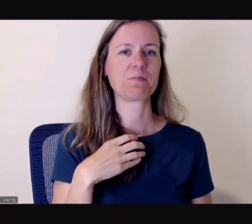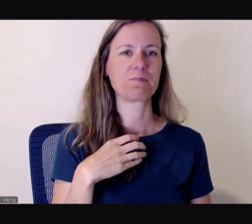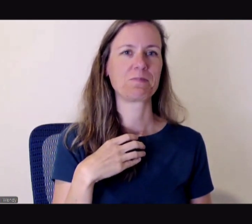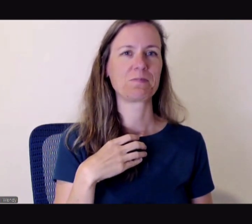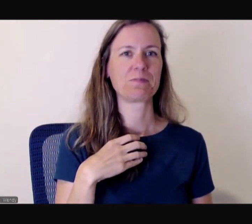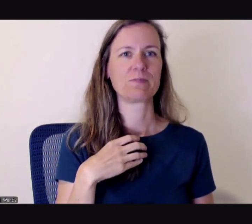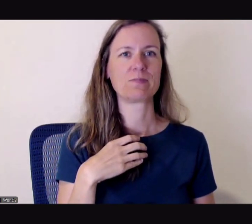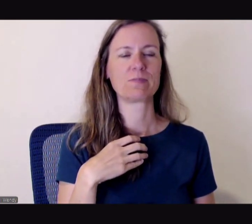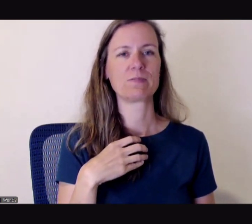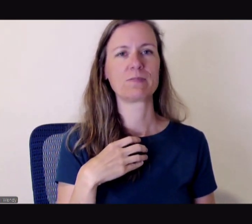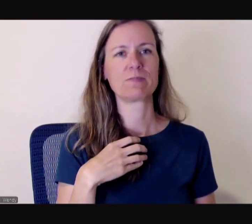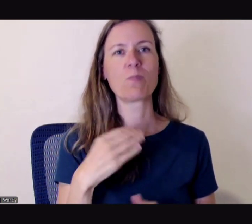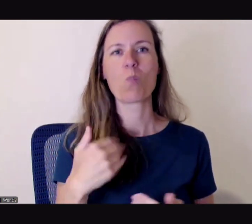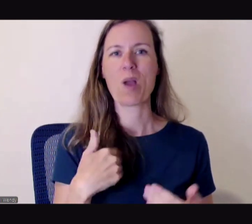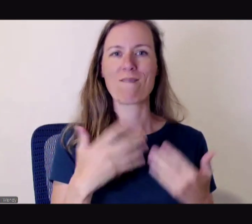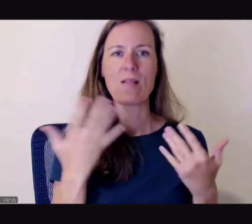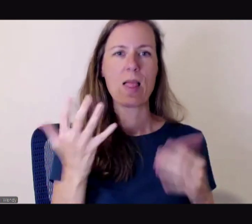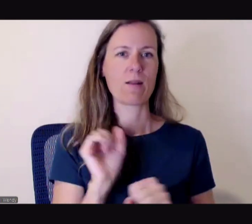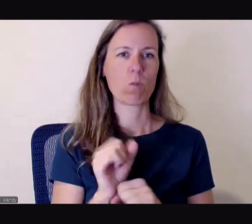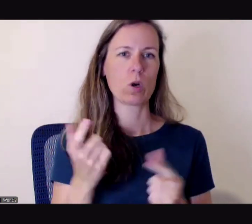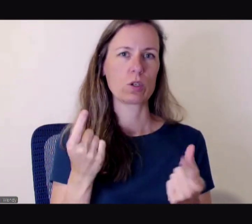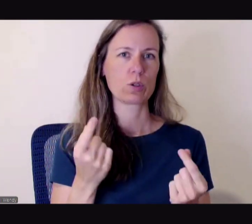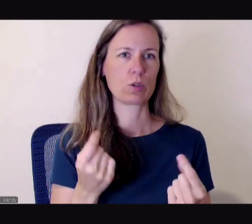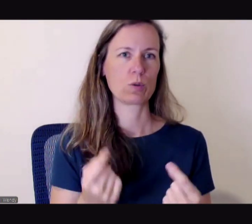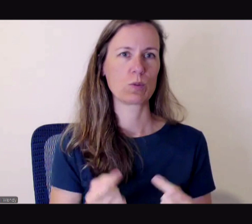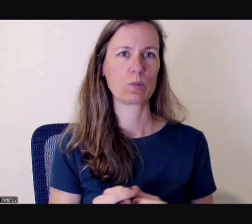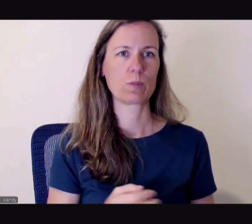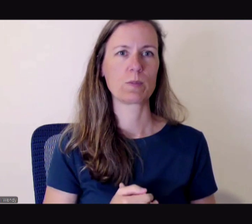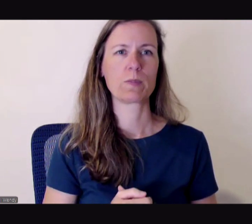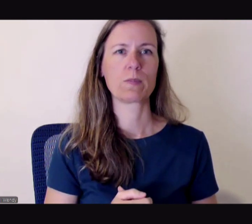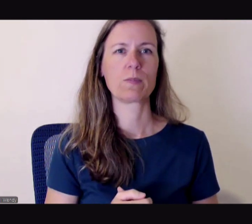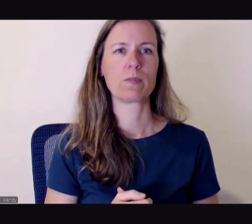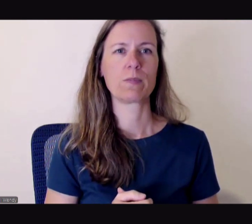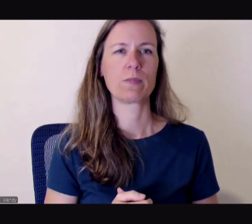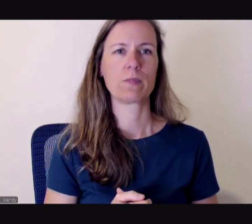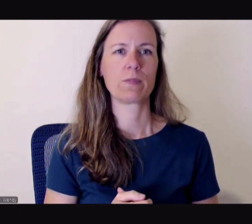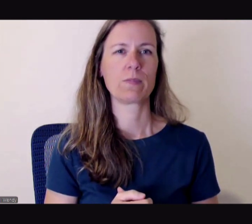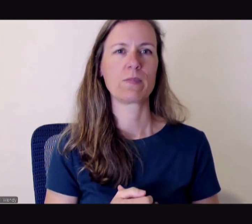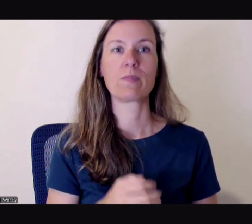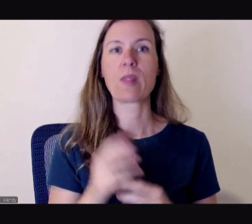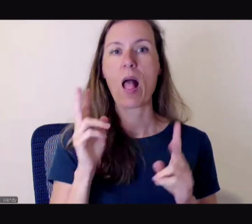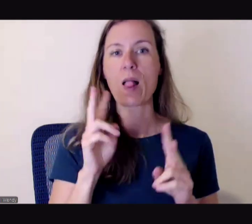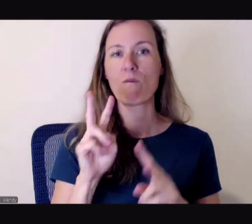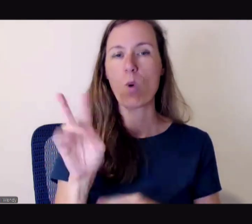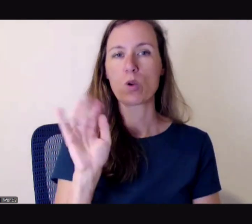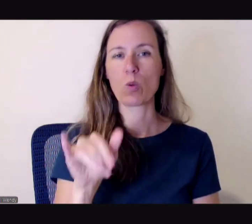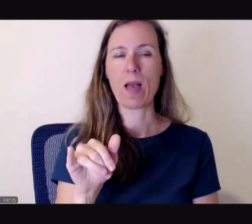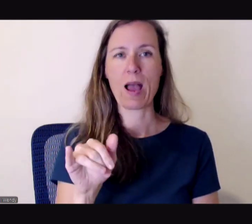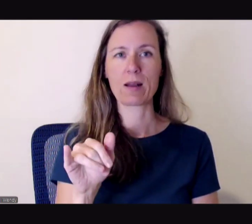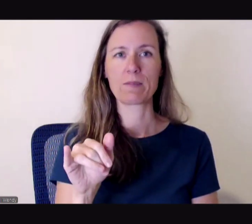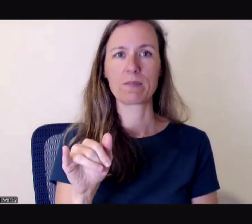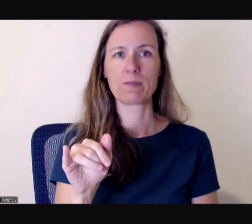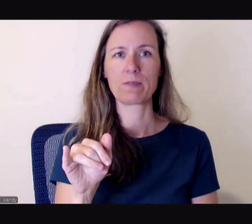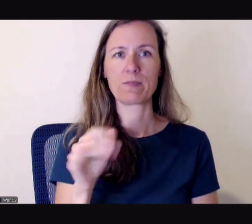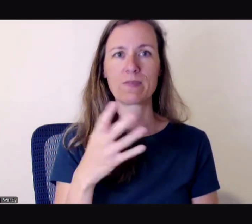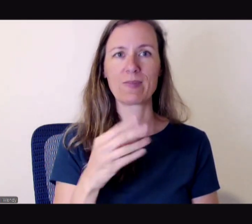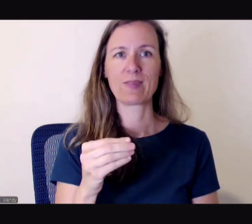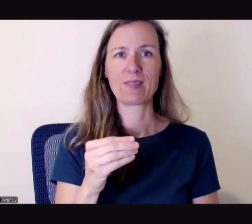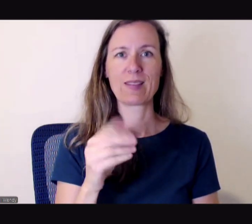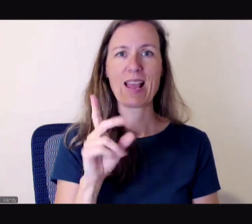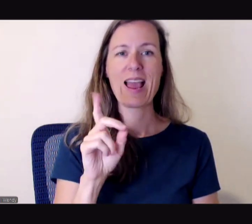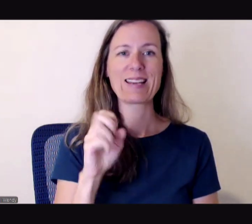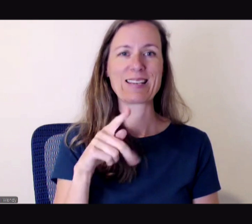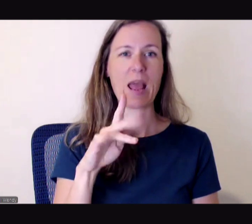We have a lot of work to do. So I look forward to that. And Deputy Town